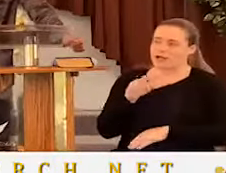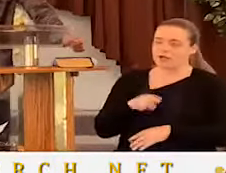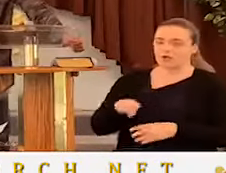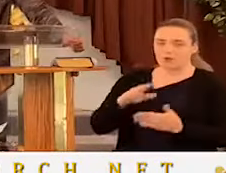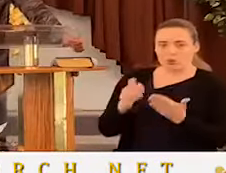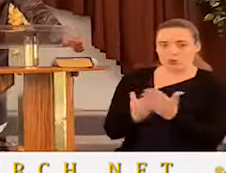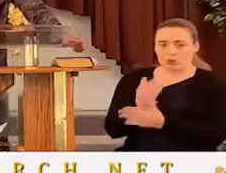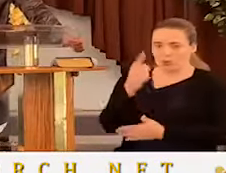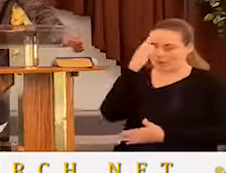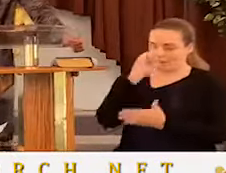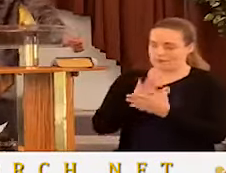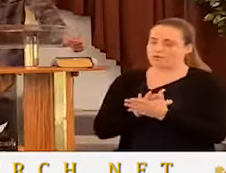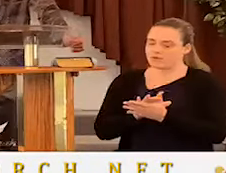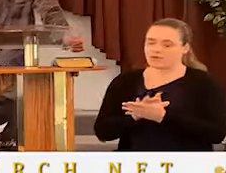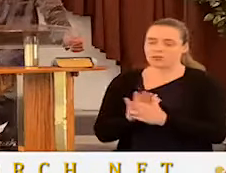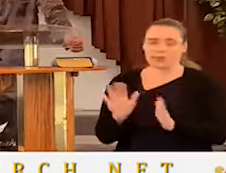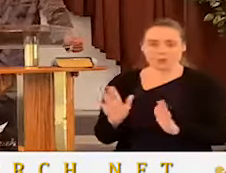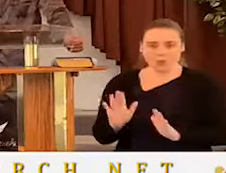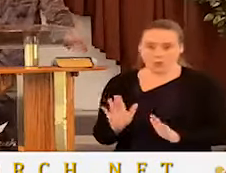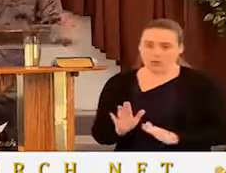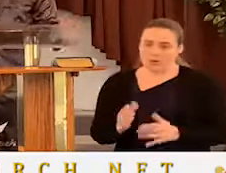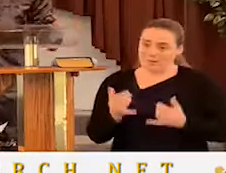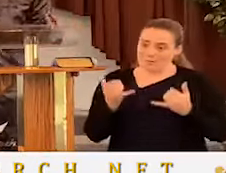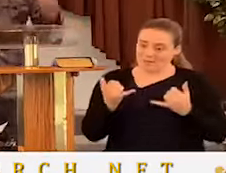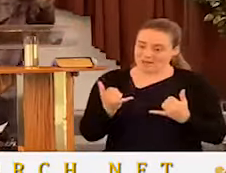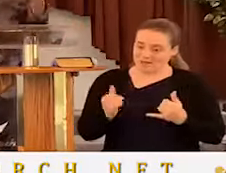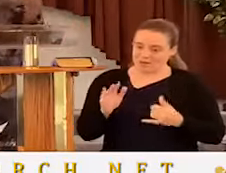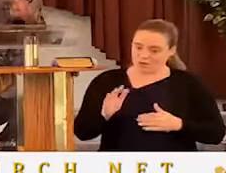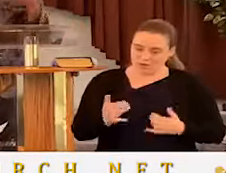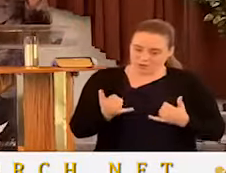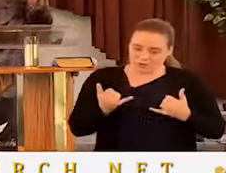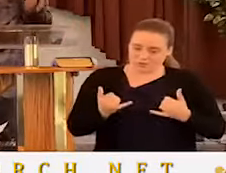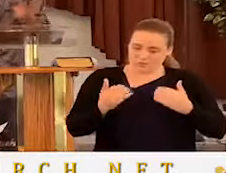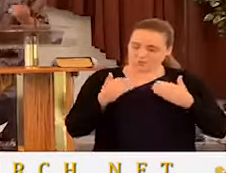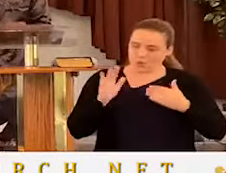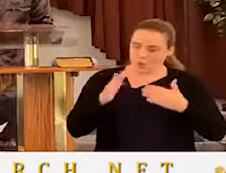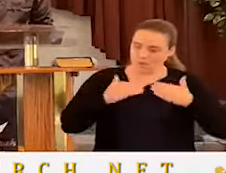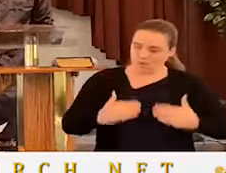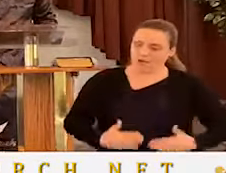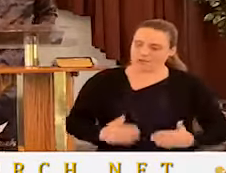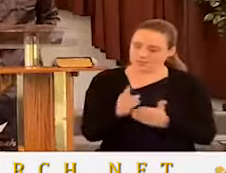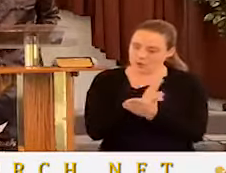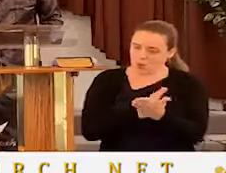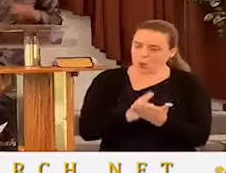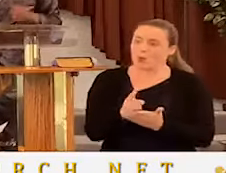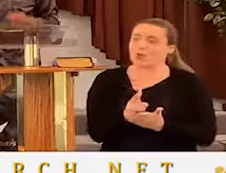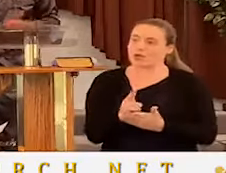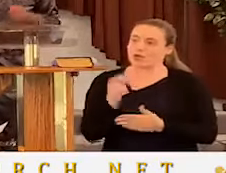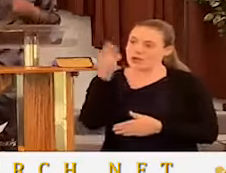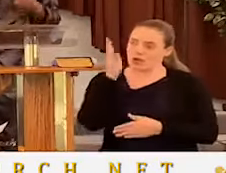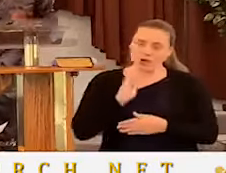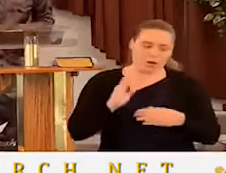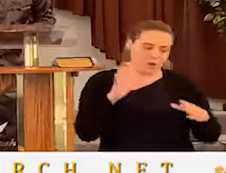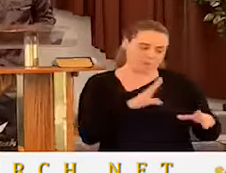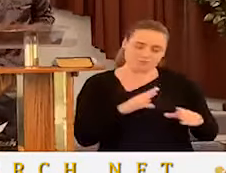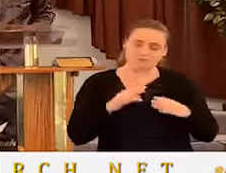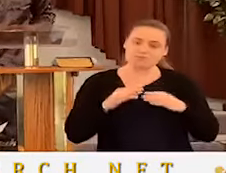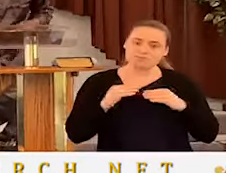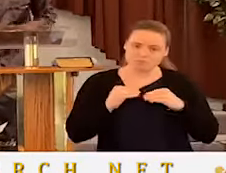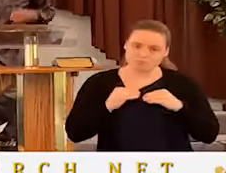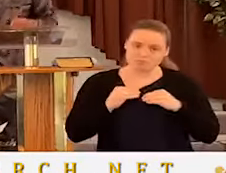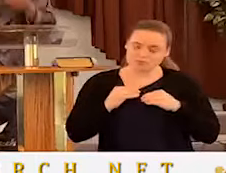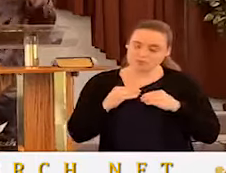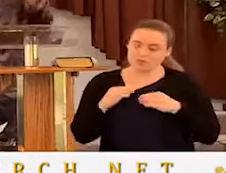beliefs, but now are present, and your body is holy and acceptable in the matter of the